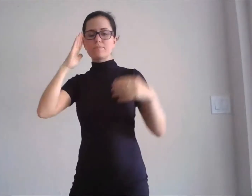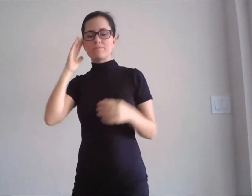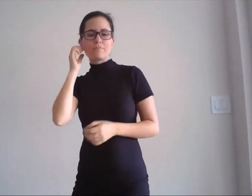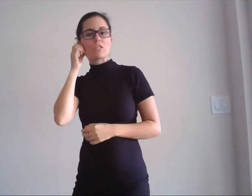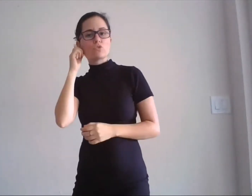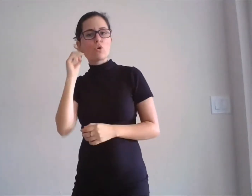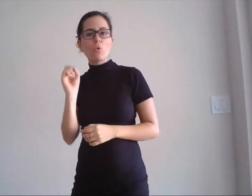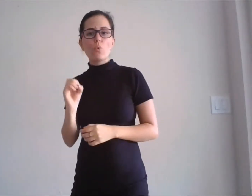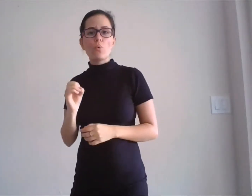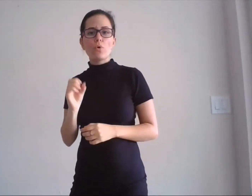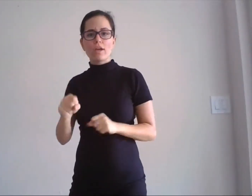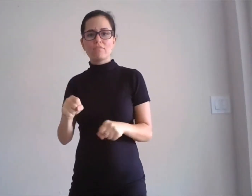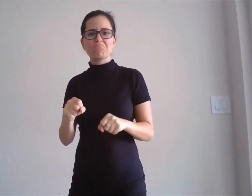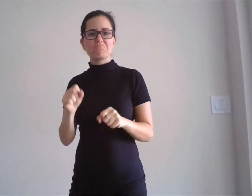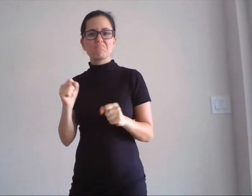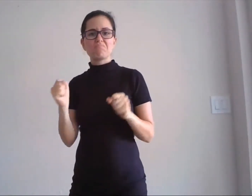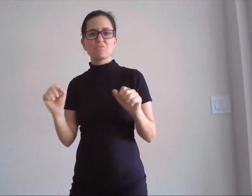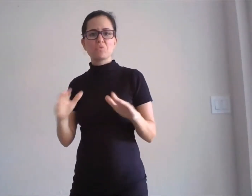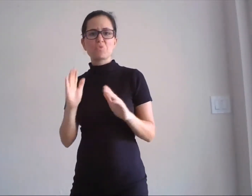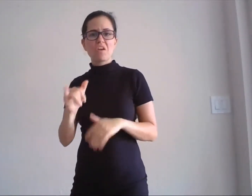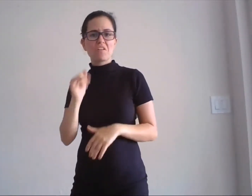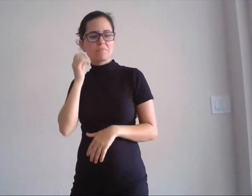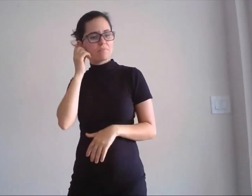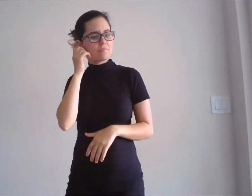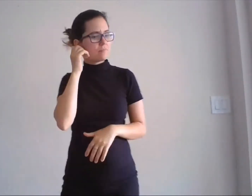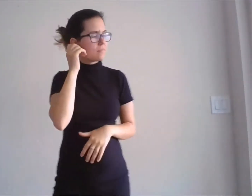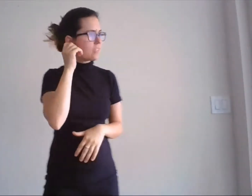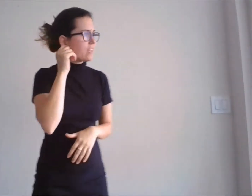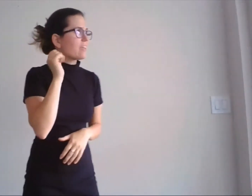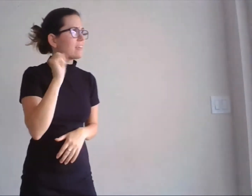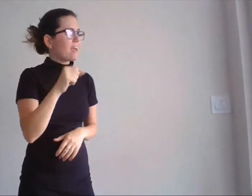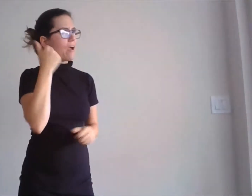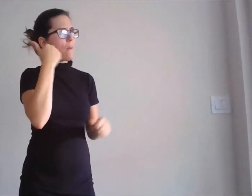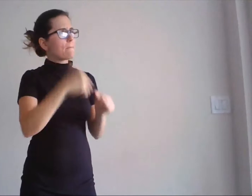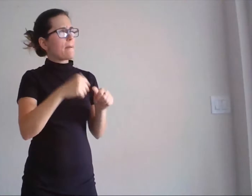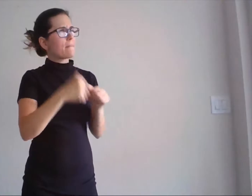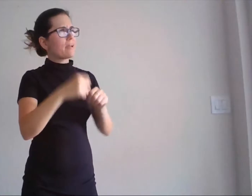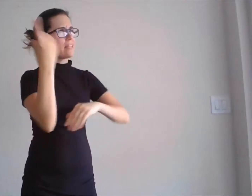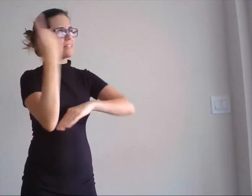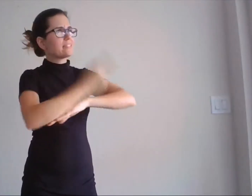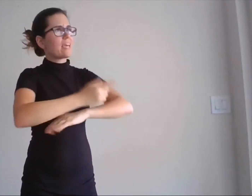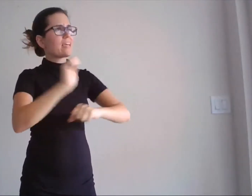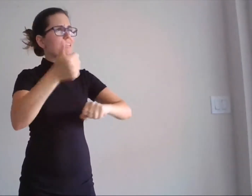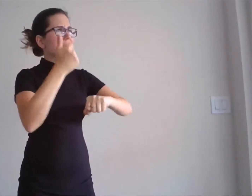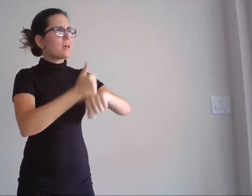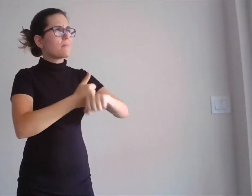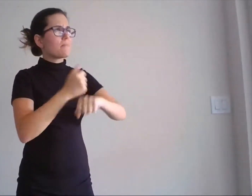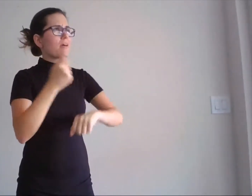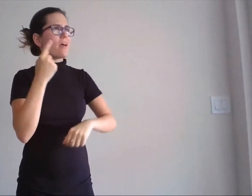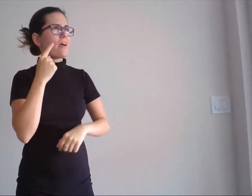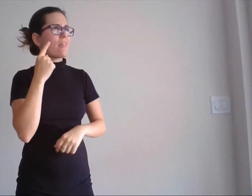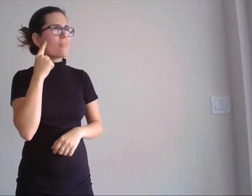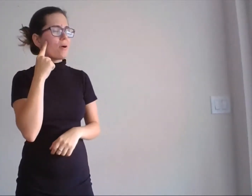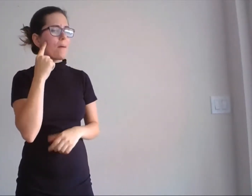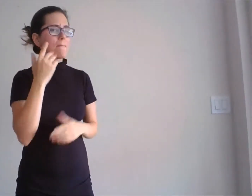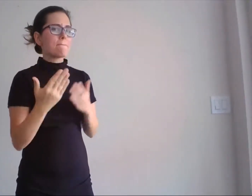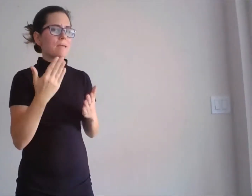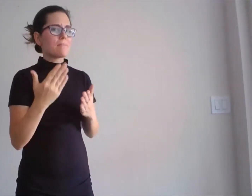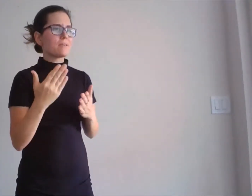no. I did actually work a lot that day. I was like, I got to stay here because my lights are going in. My switches are